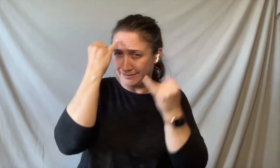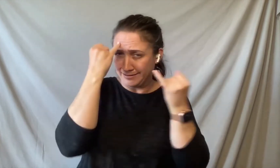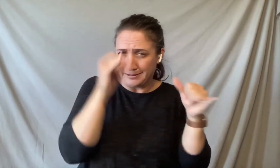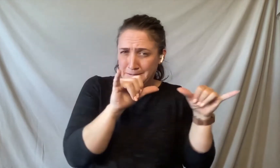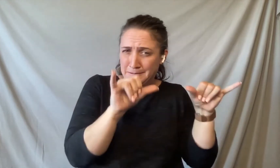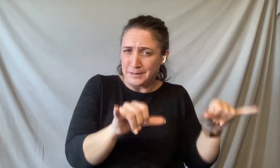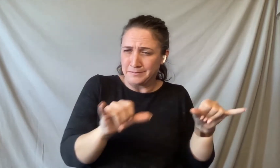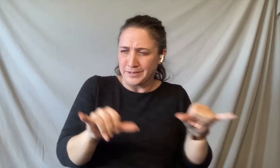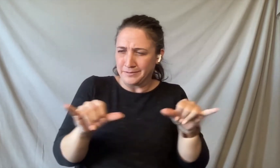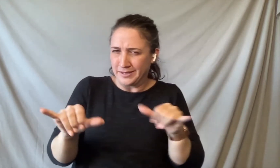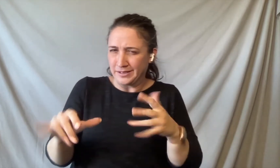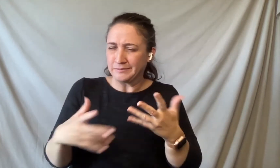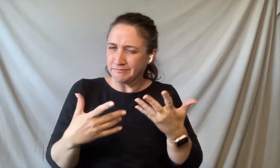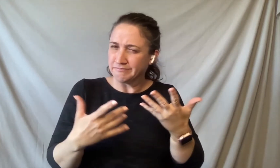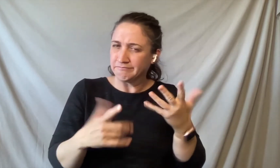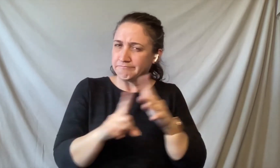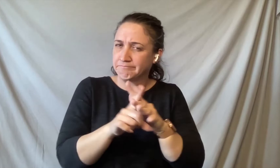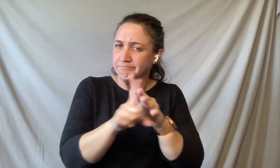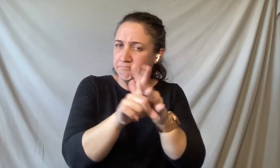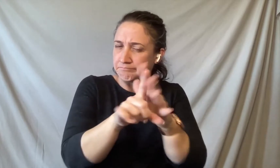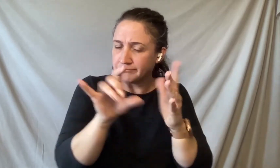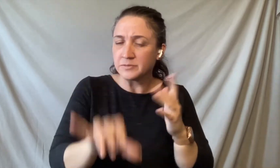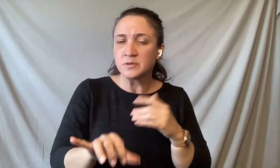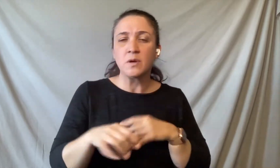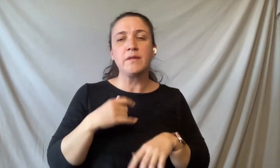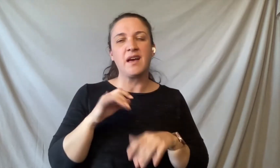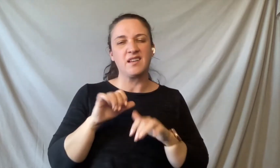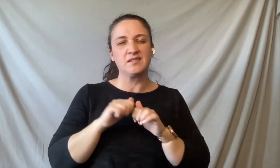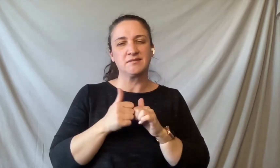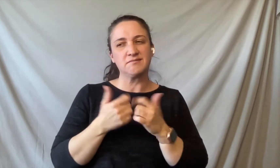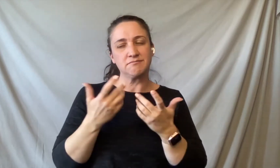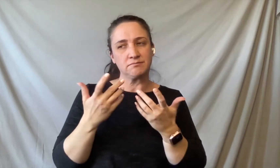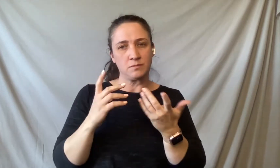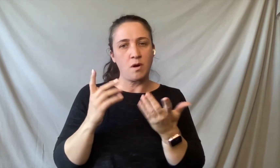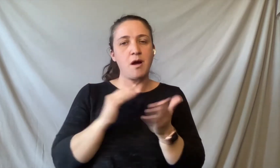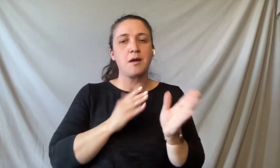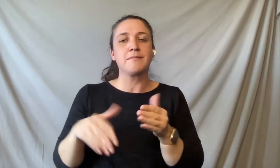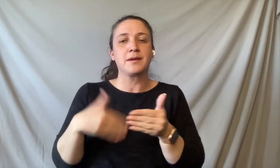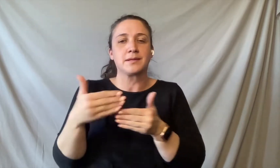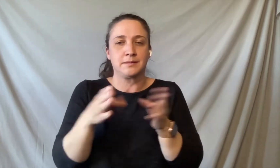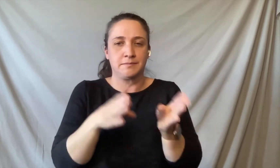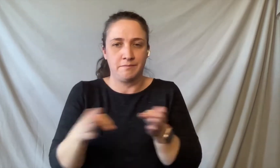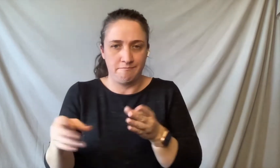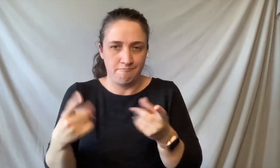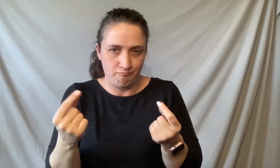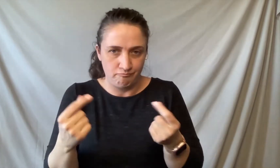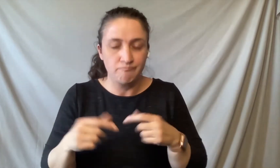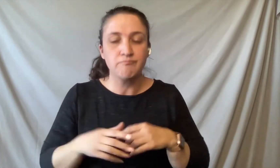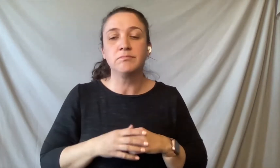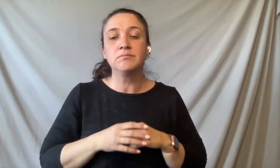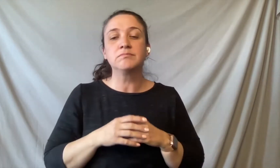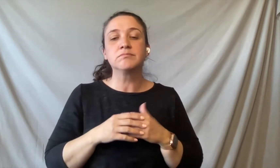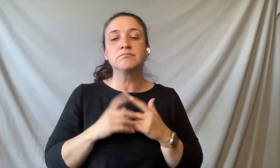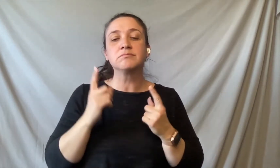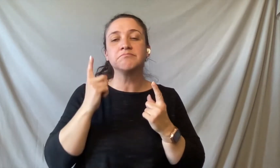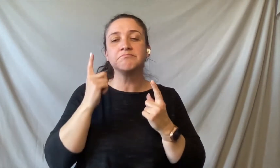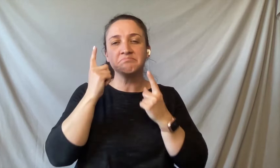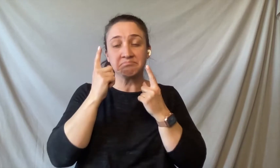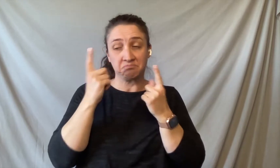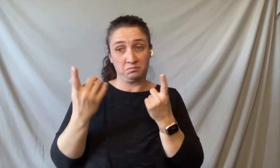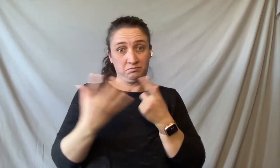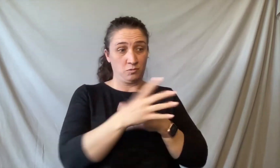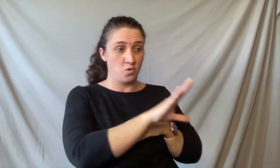of an explanation to the question of how are we going to move forward, is by considering these